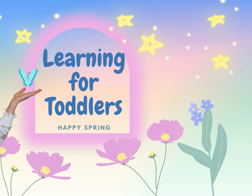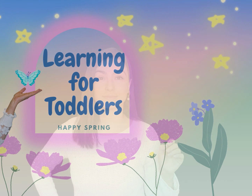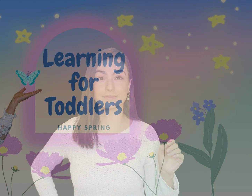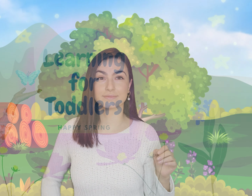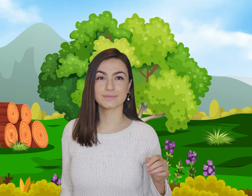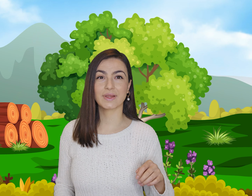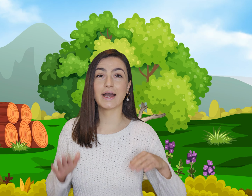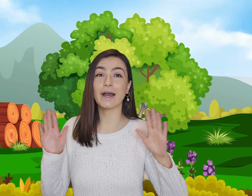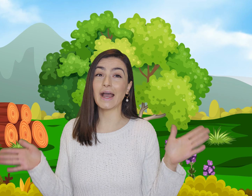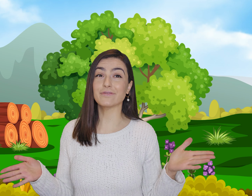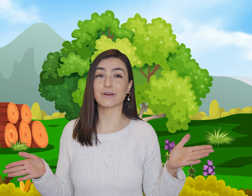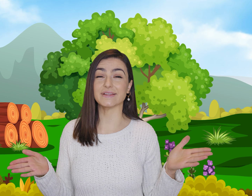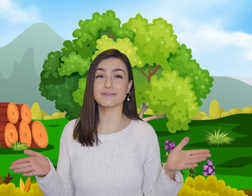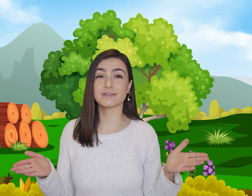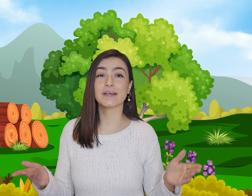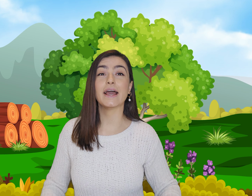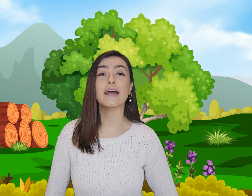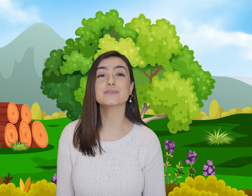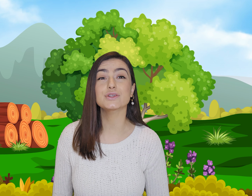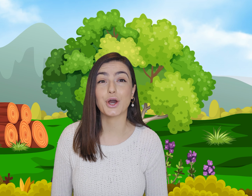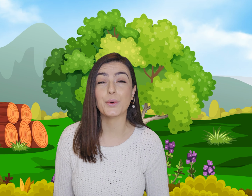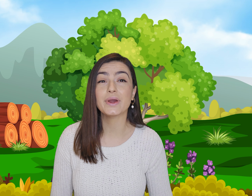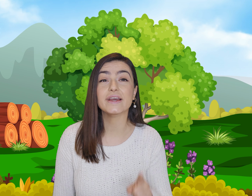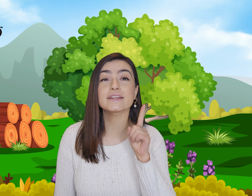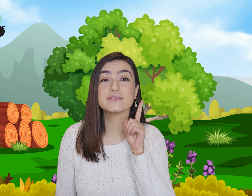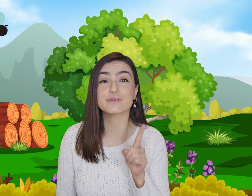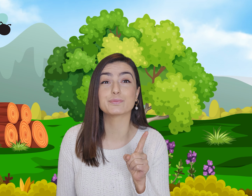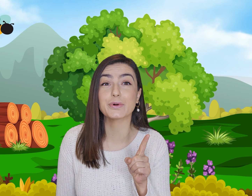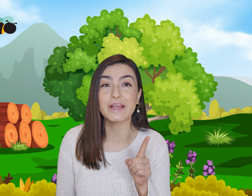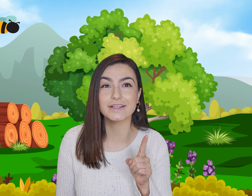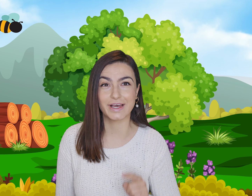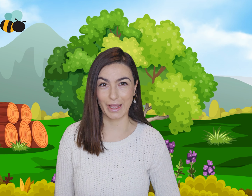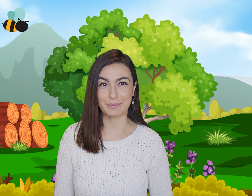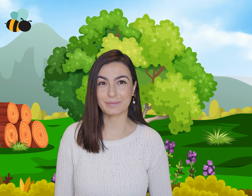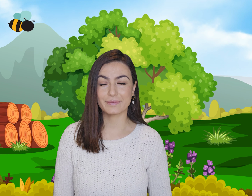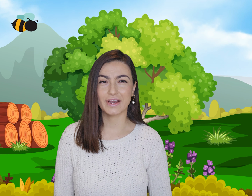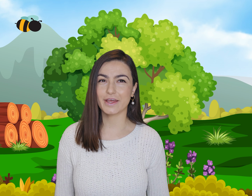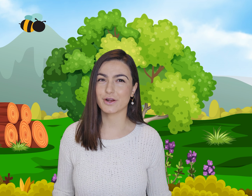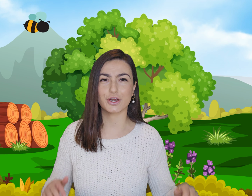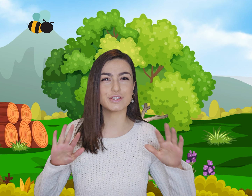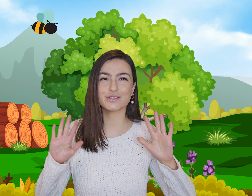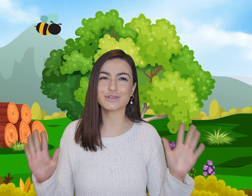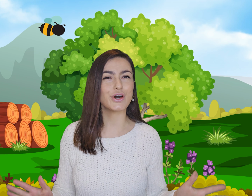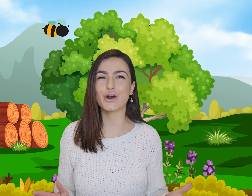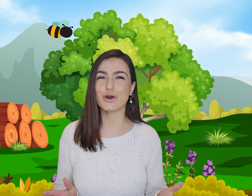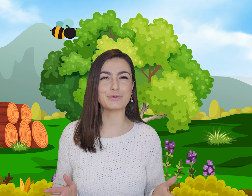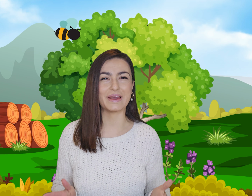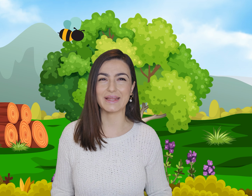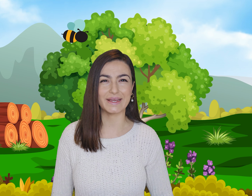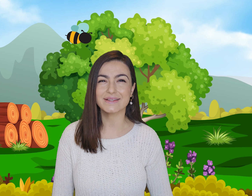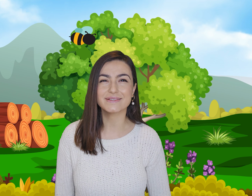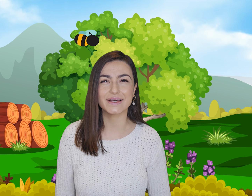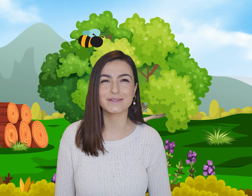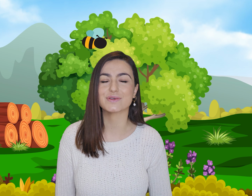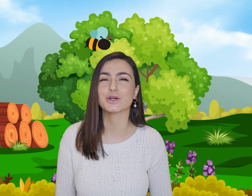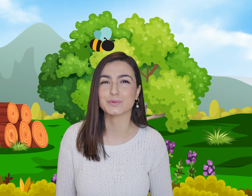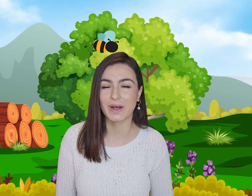hi friends as you know it's springtime and there are so many insects around